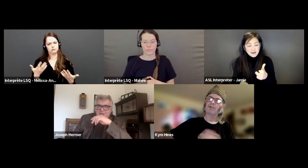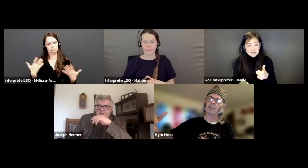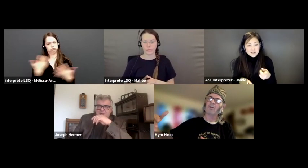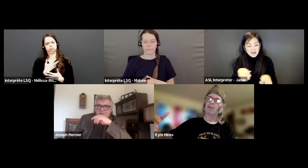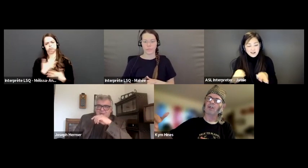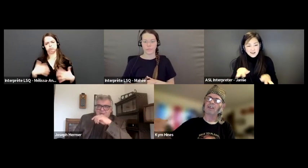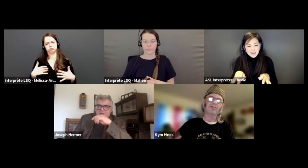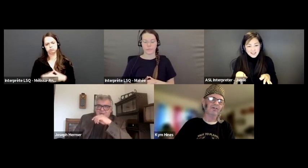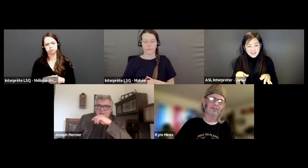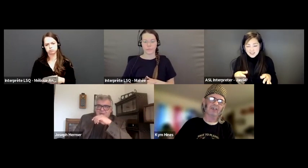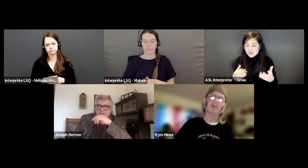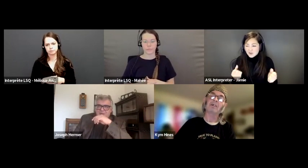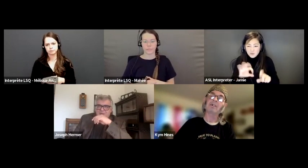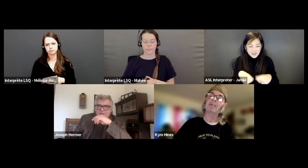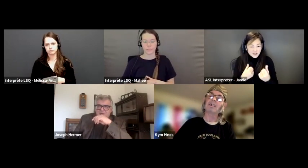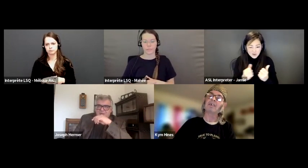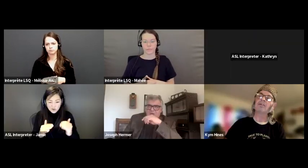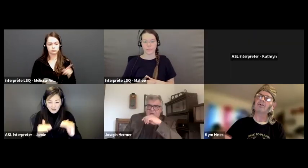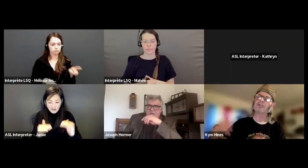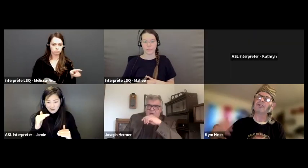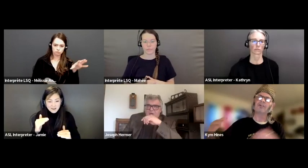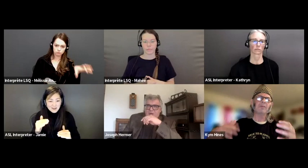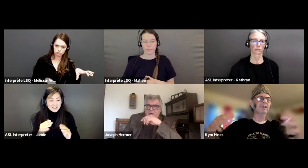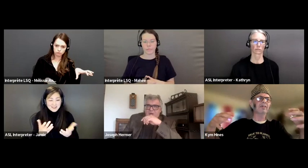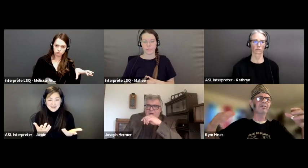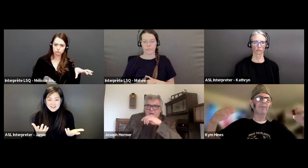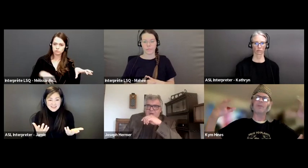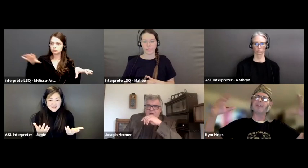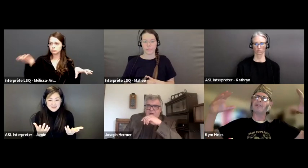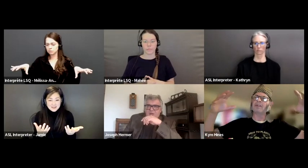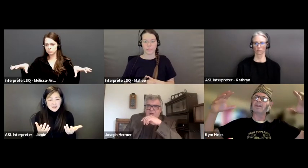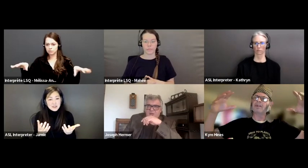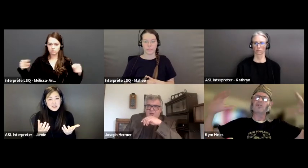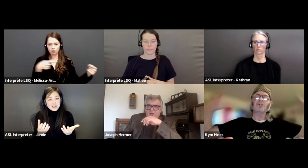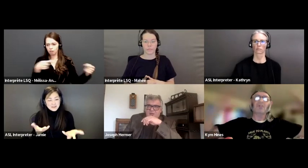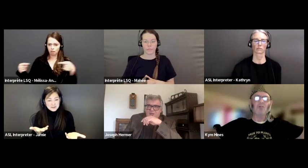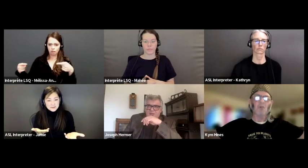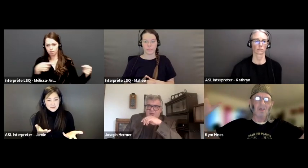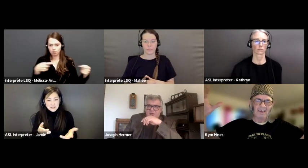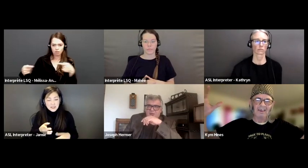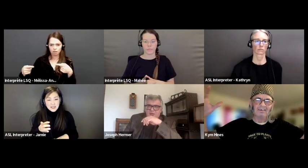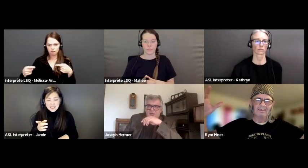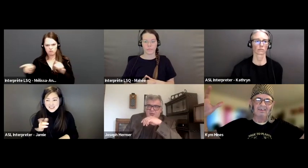social inequality and social stigma. Or do you know what I mean? Like there's a battle between